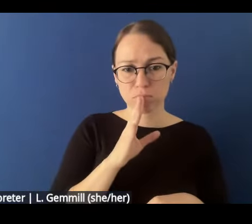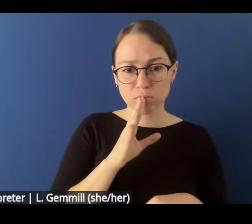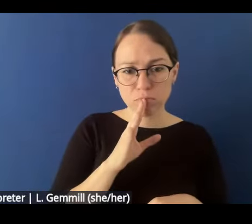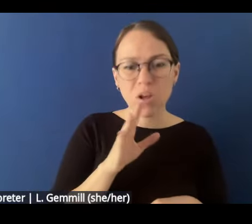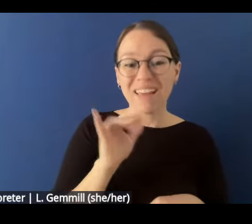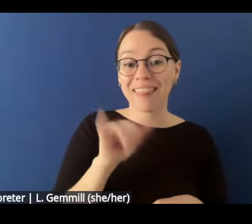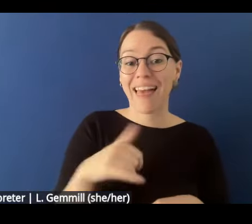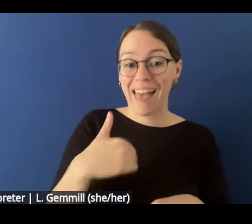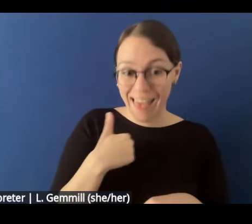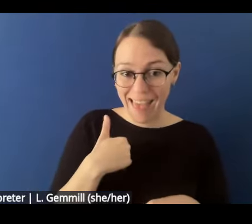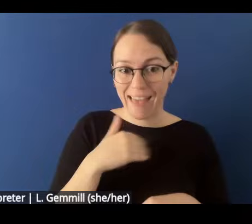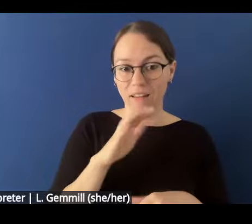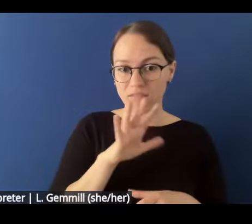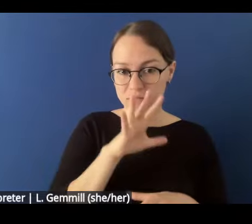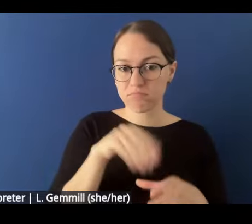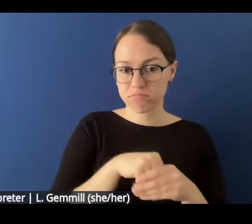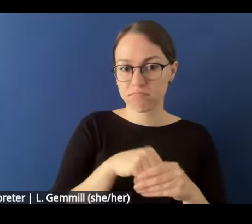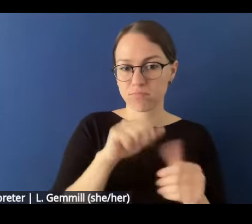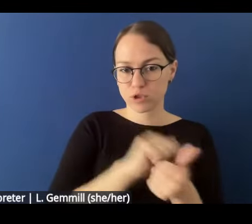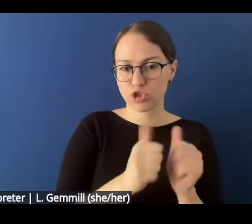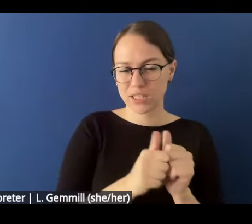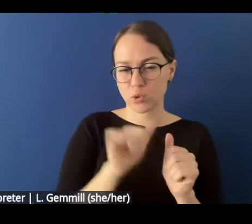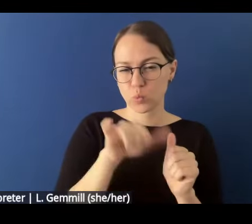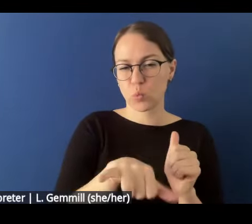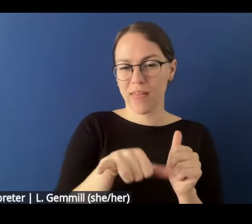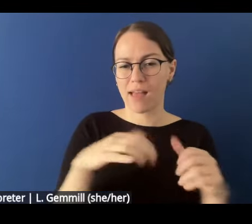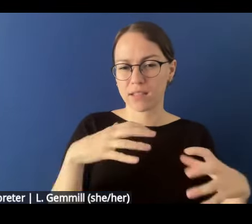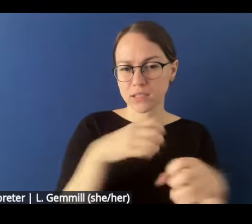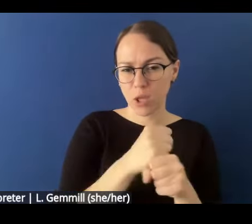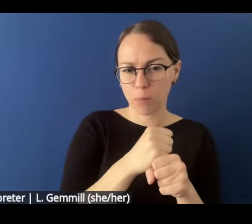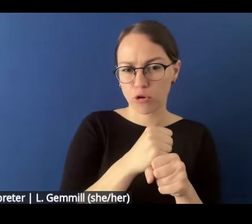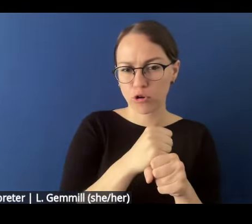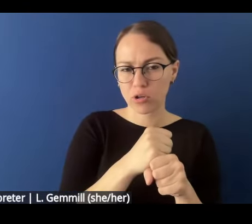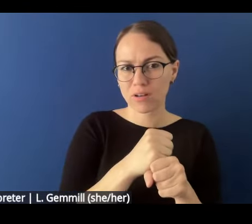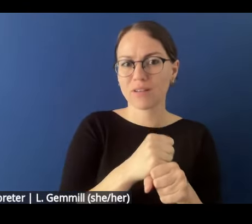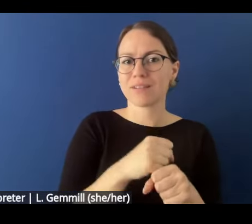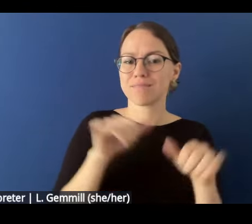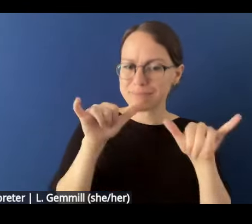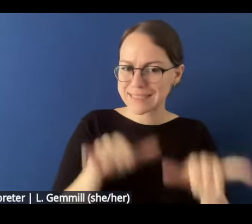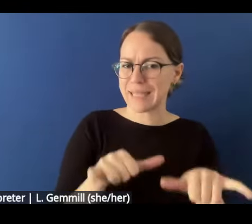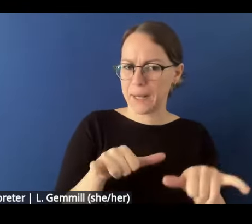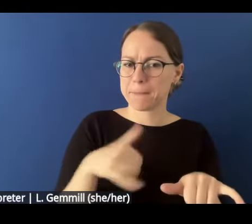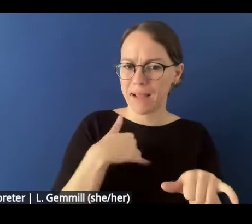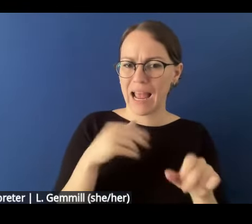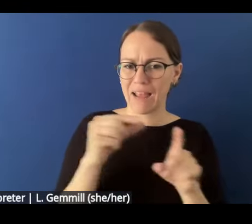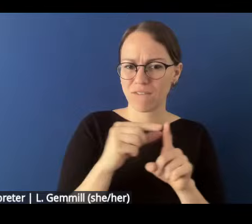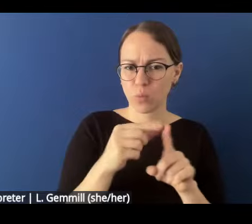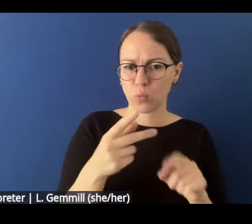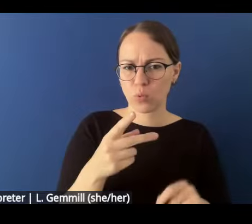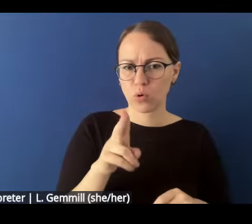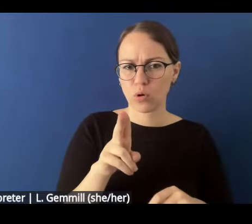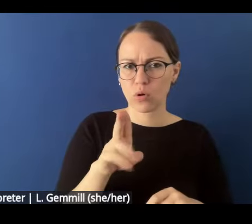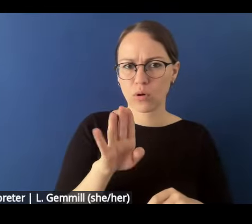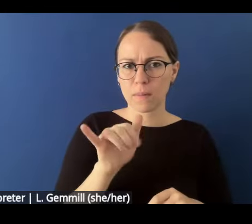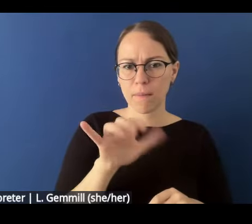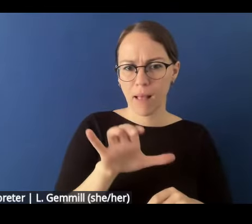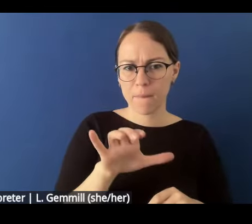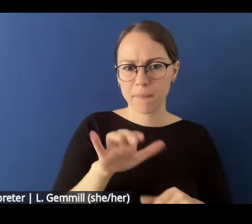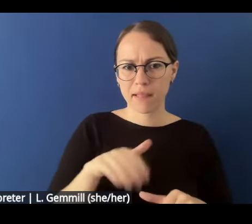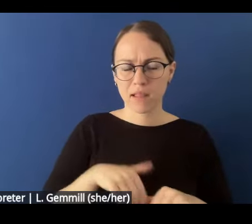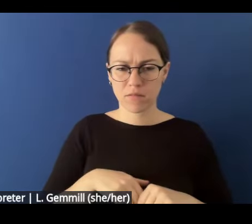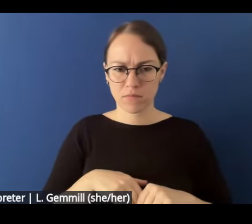director summary. And again, it included the word public, which Right. you had previously excluded. and comments on